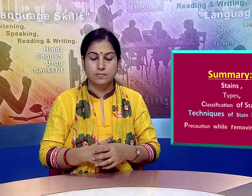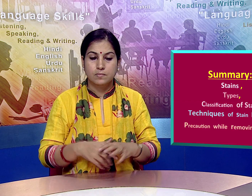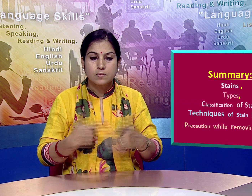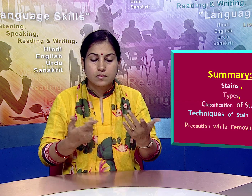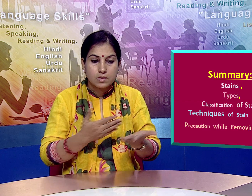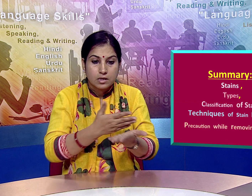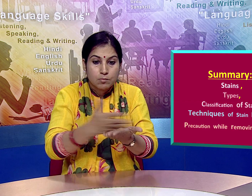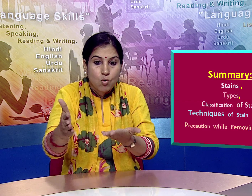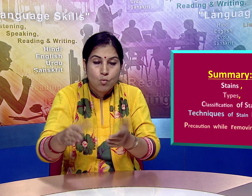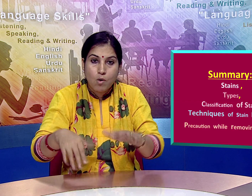techniques of stain removal,